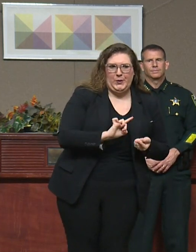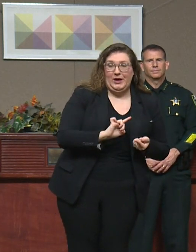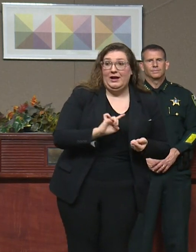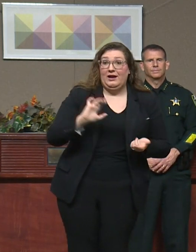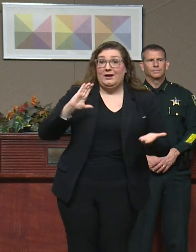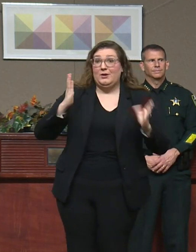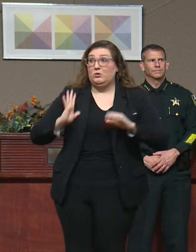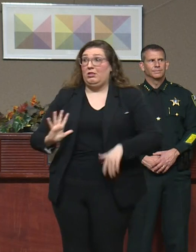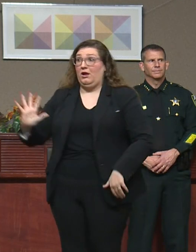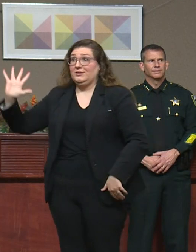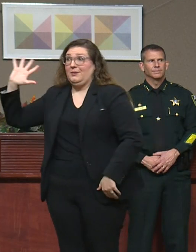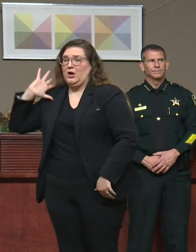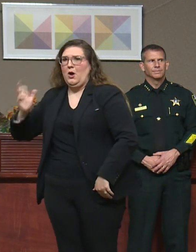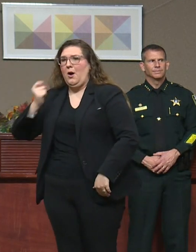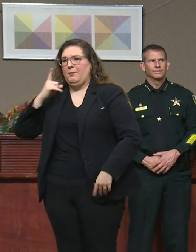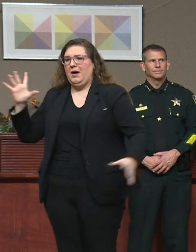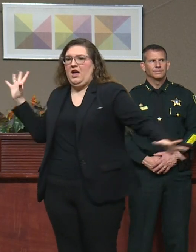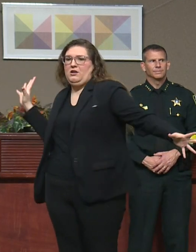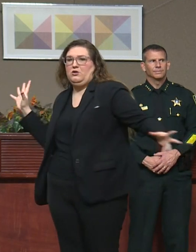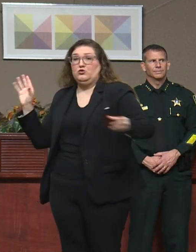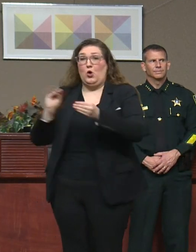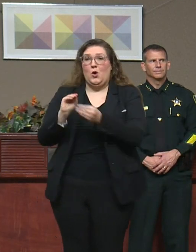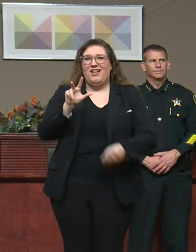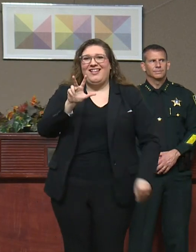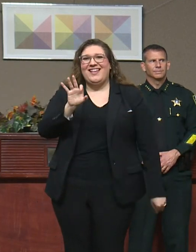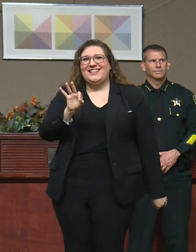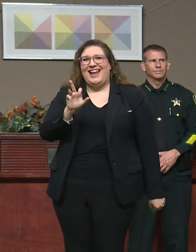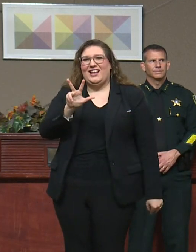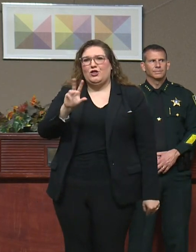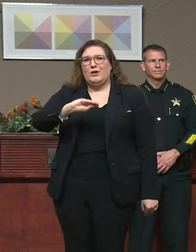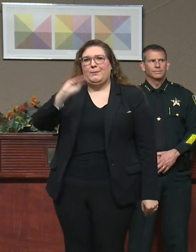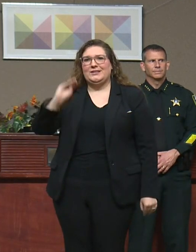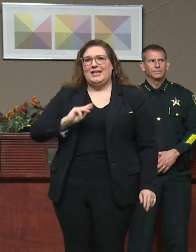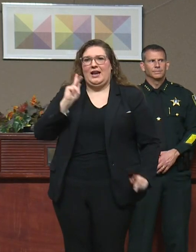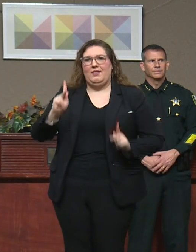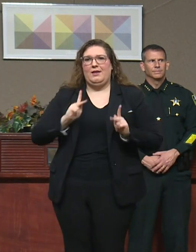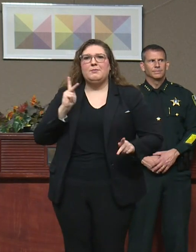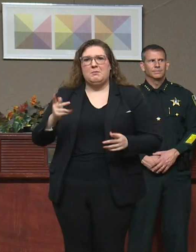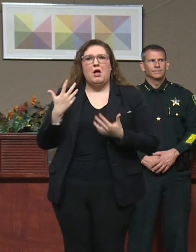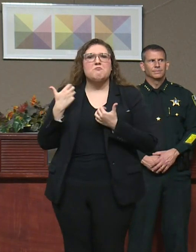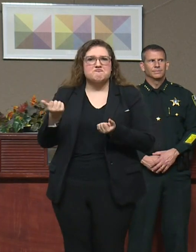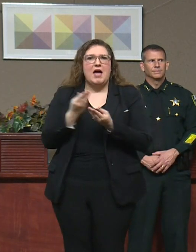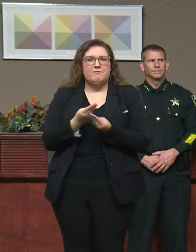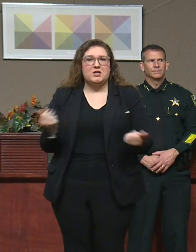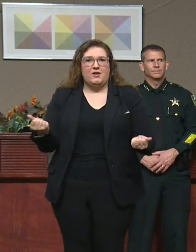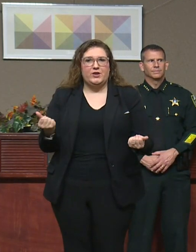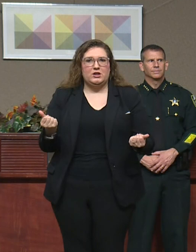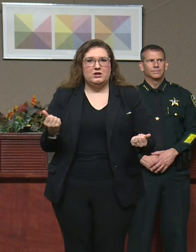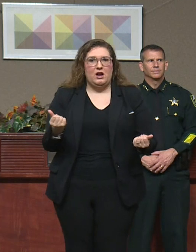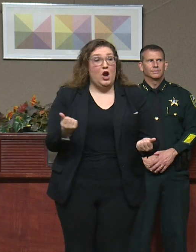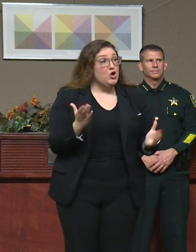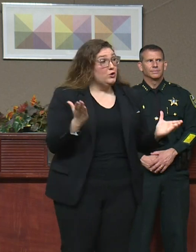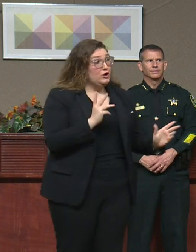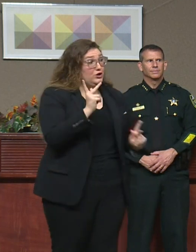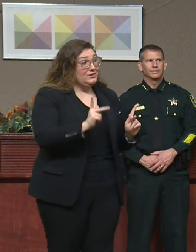you urging everybody to go get tested? Everyone who wants to be tested should be tested,